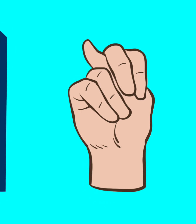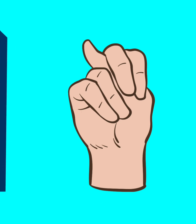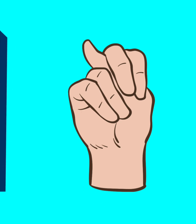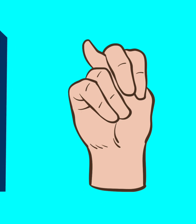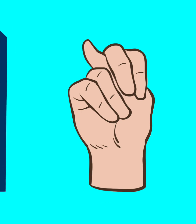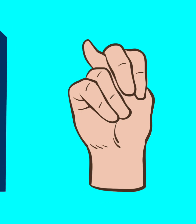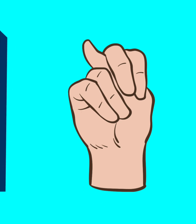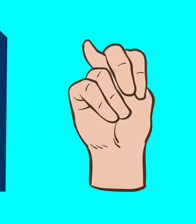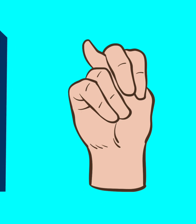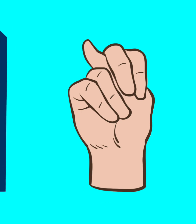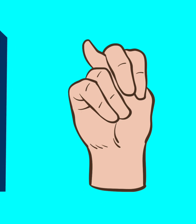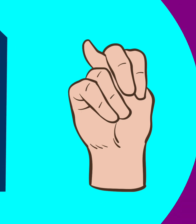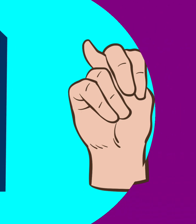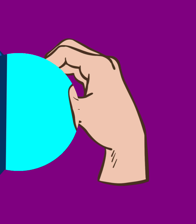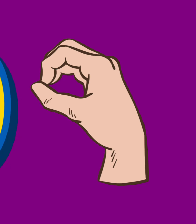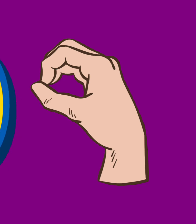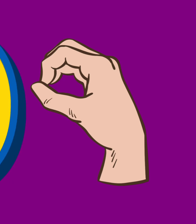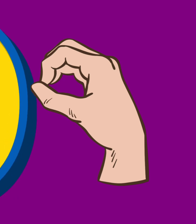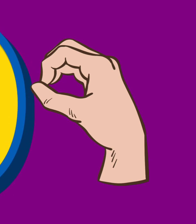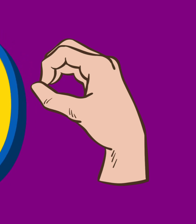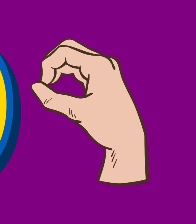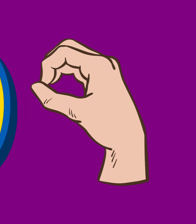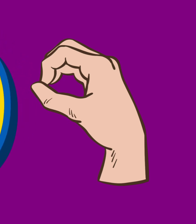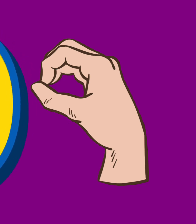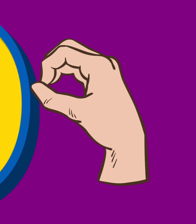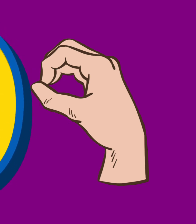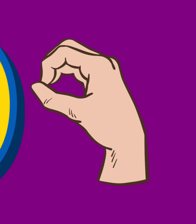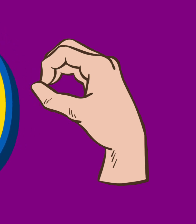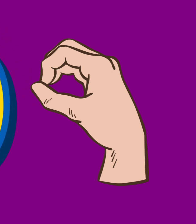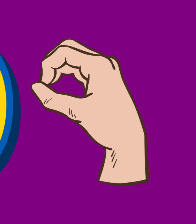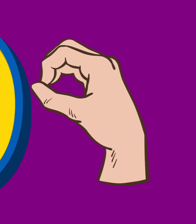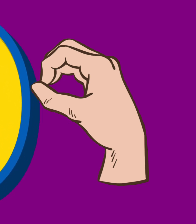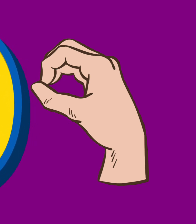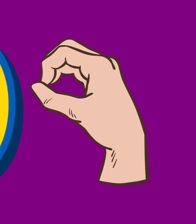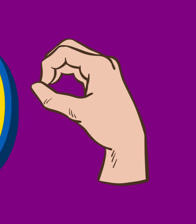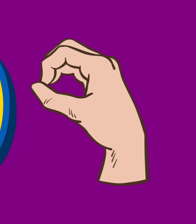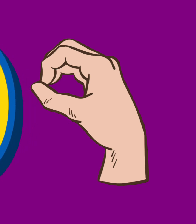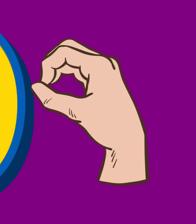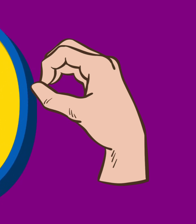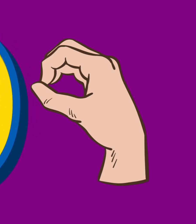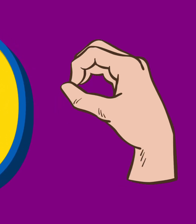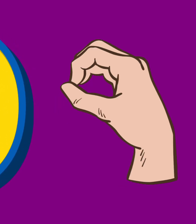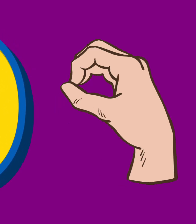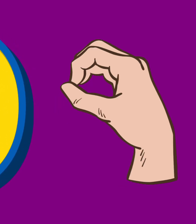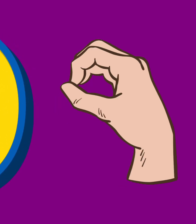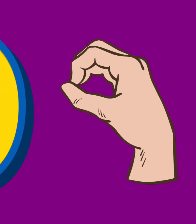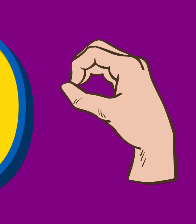job. This is O. Make a round shape with all your fingers. That's O.